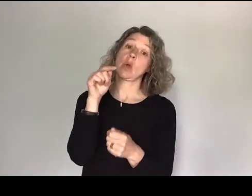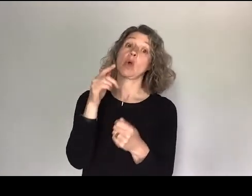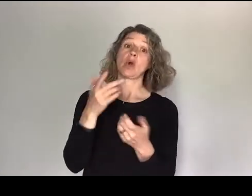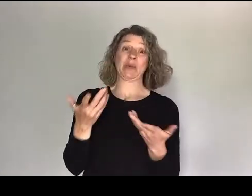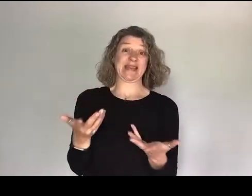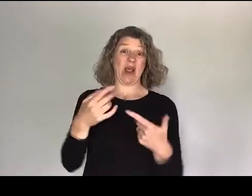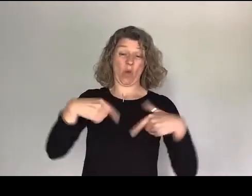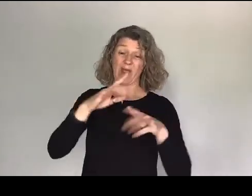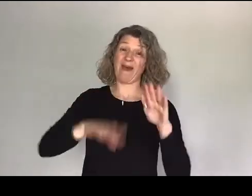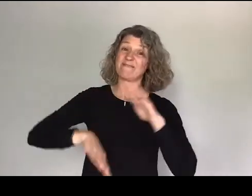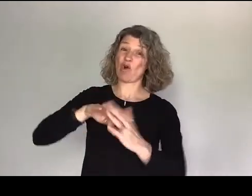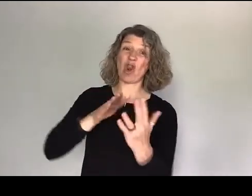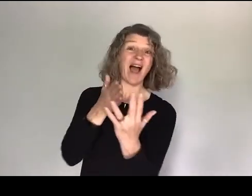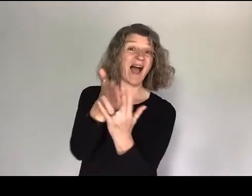to